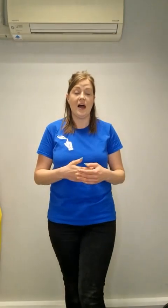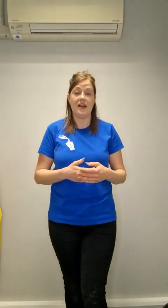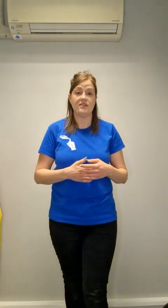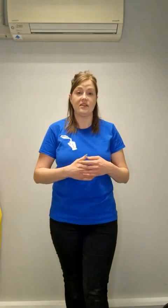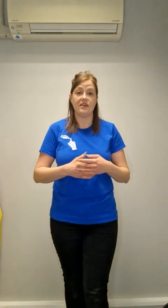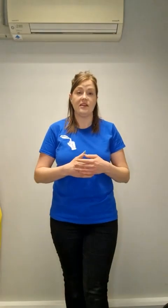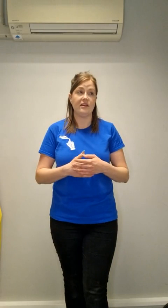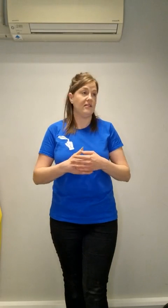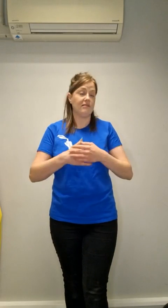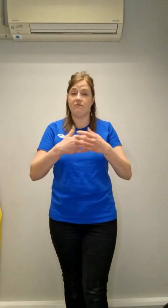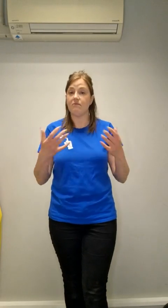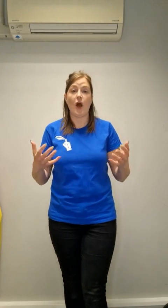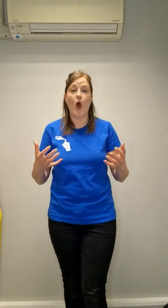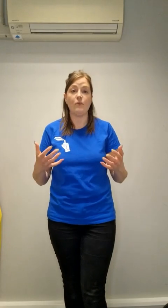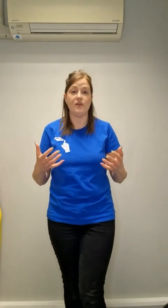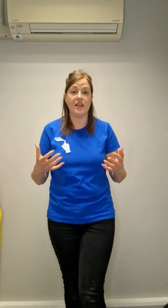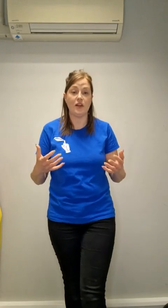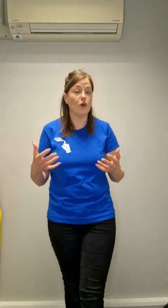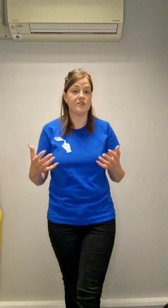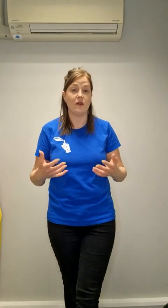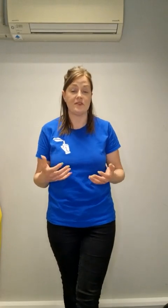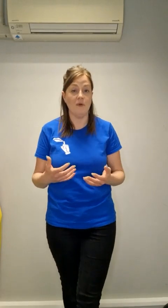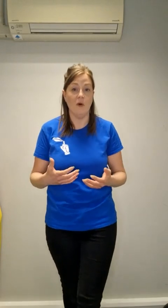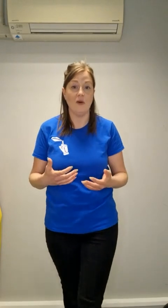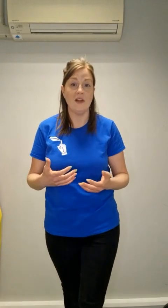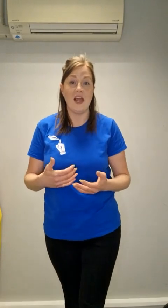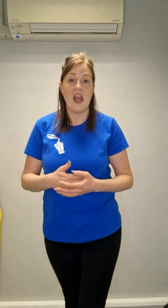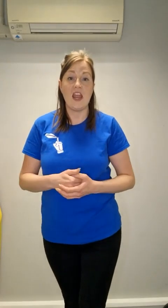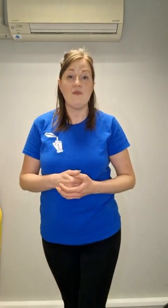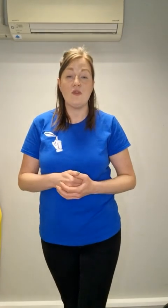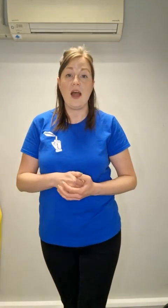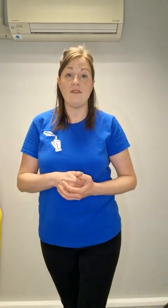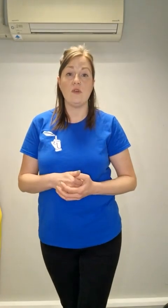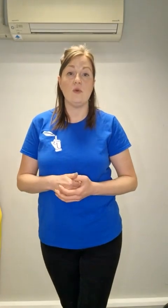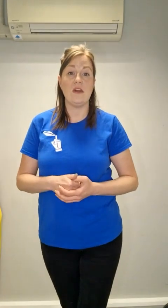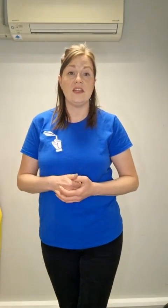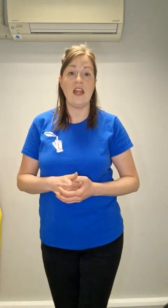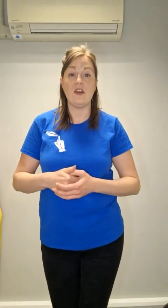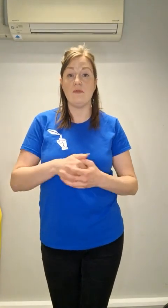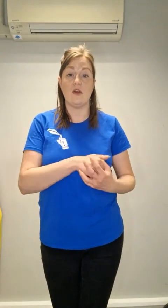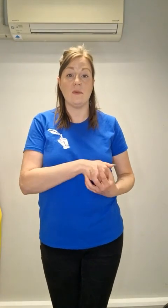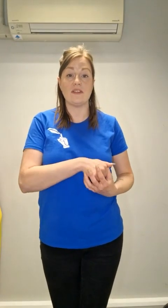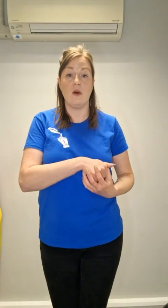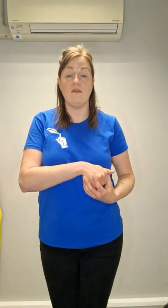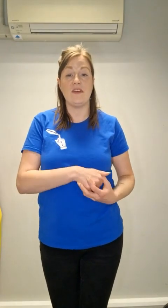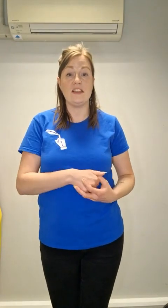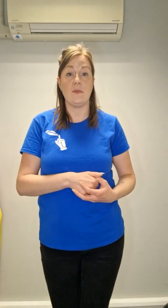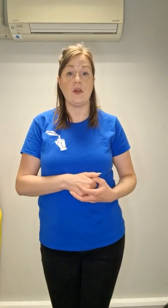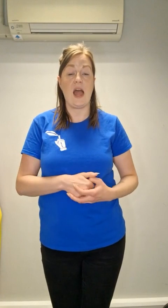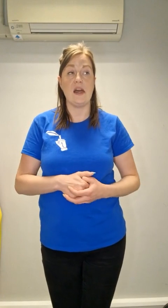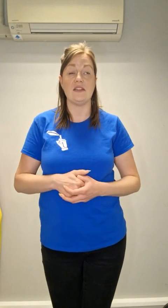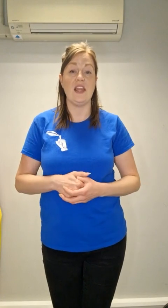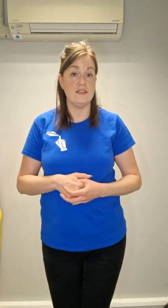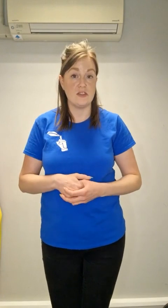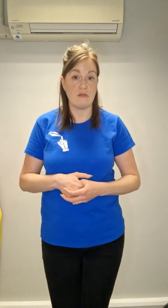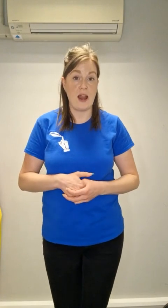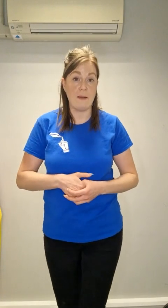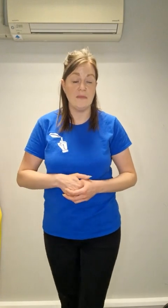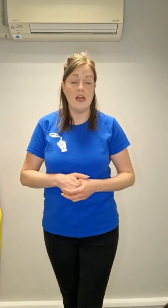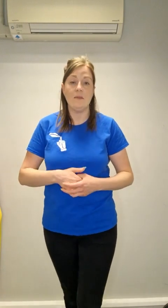And hopefully lots more. If you haven't already and you follow us on Facebook and Instagram, please